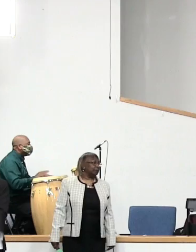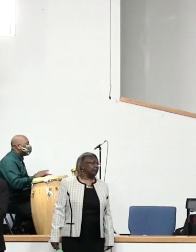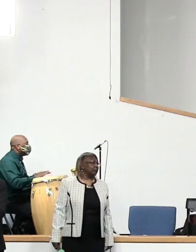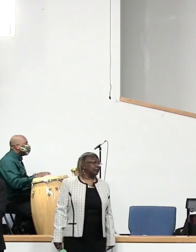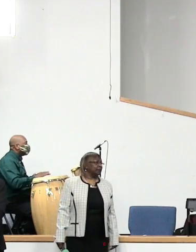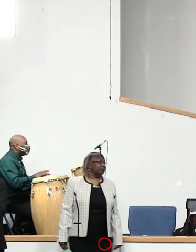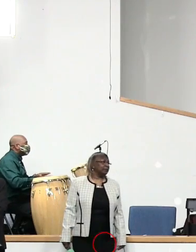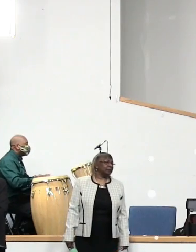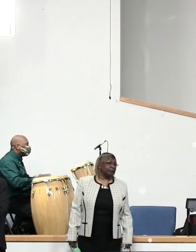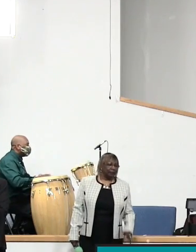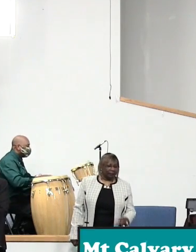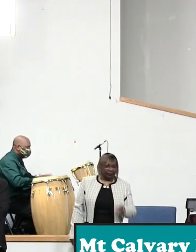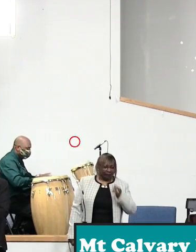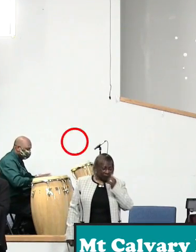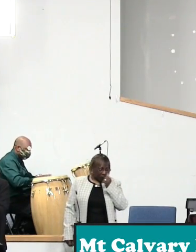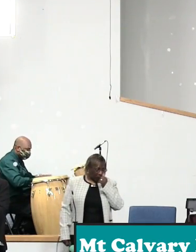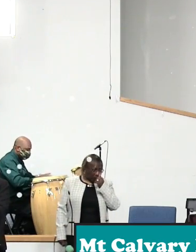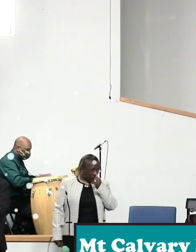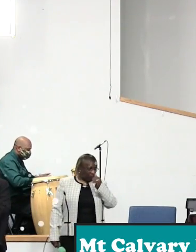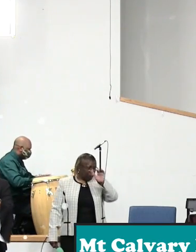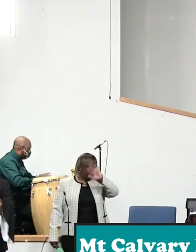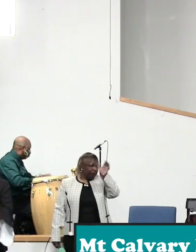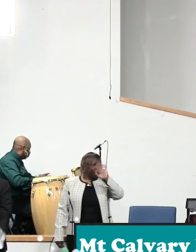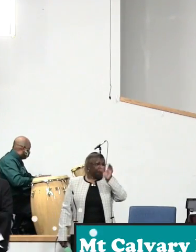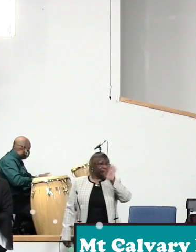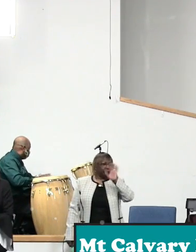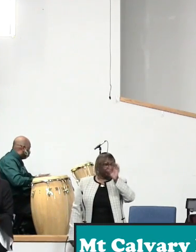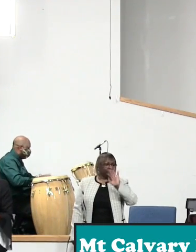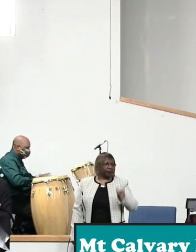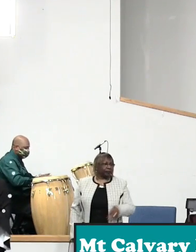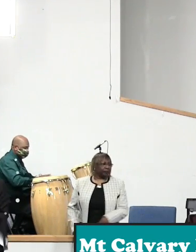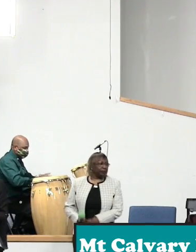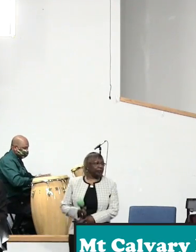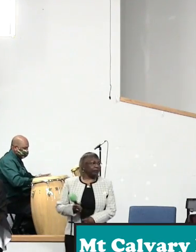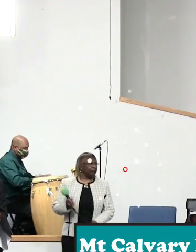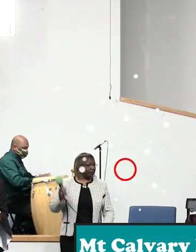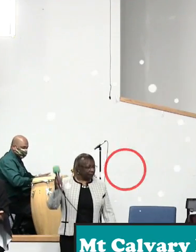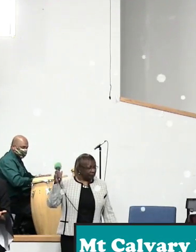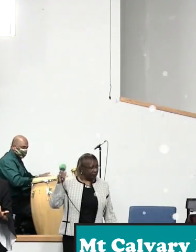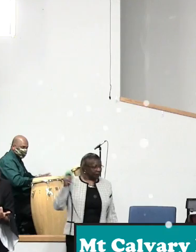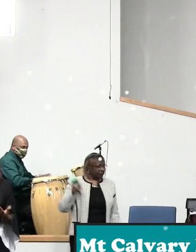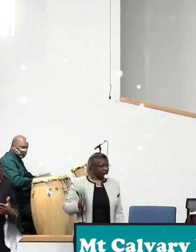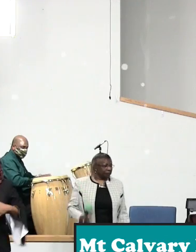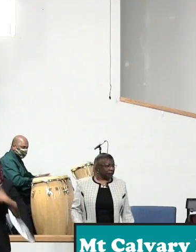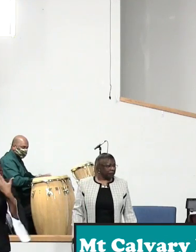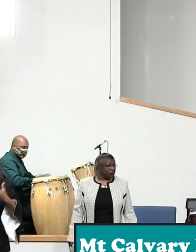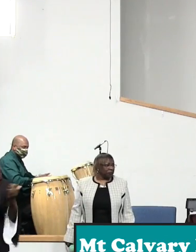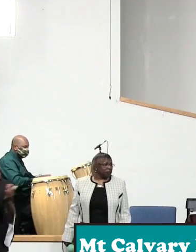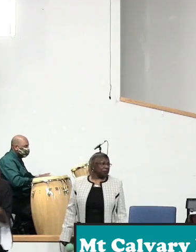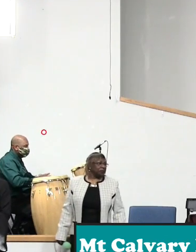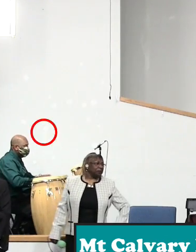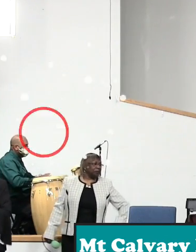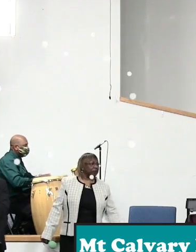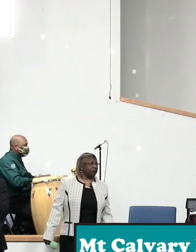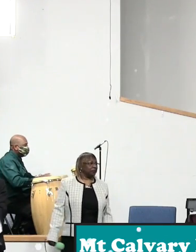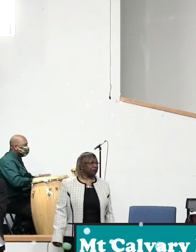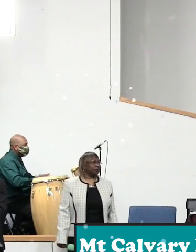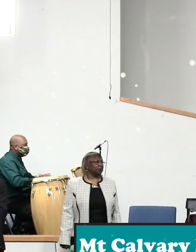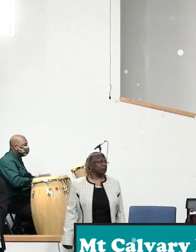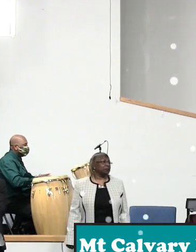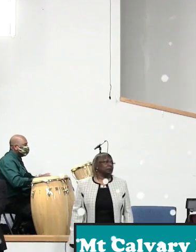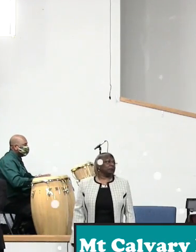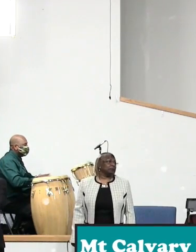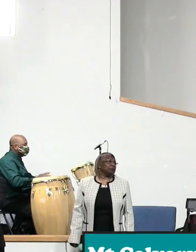Good morning, Mount Calvary. How's everyone doing today? I hope you're well. Happy New Year. We love you. We miss you.